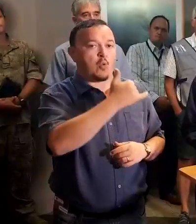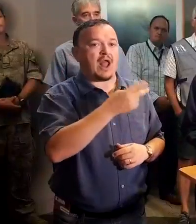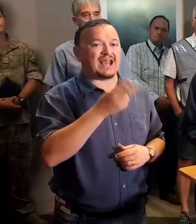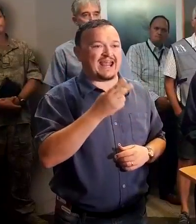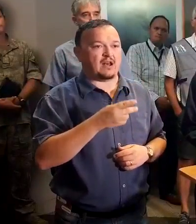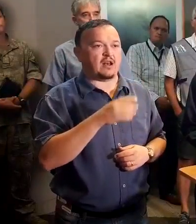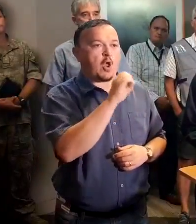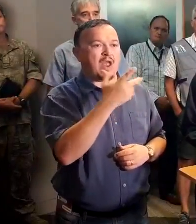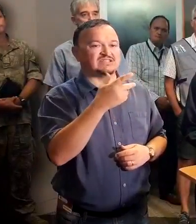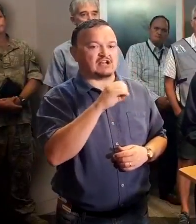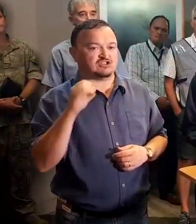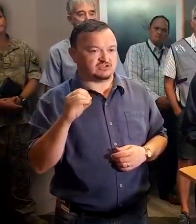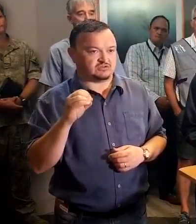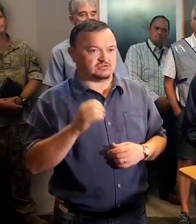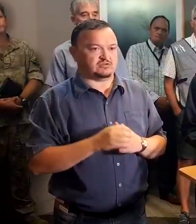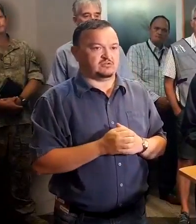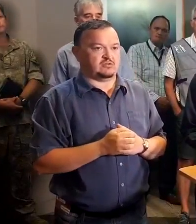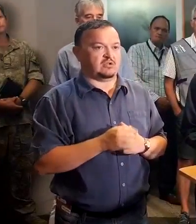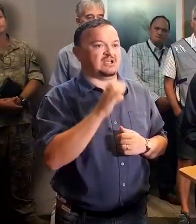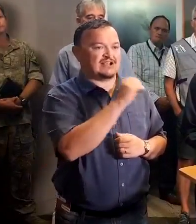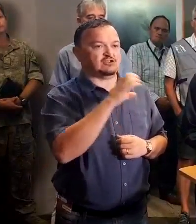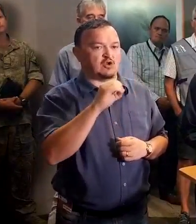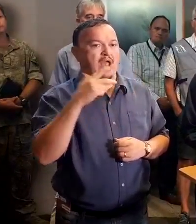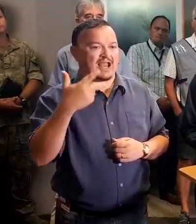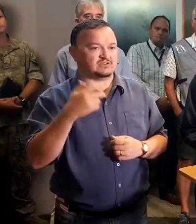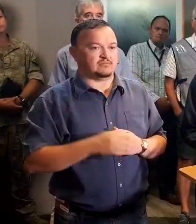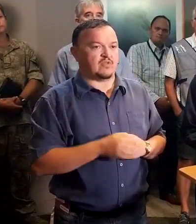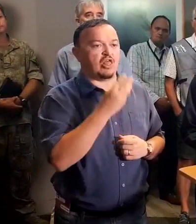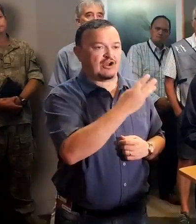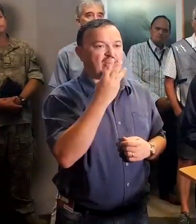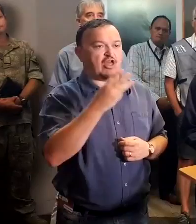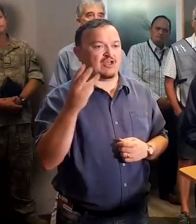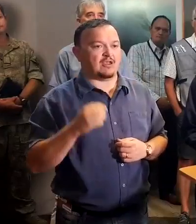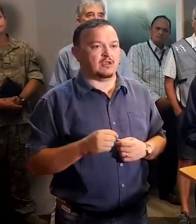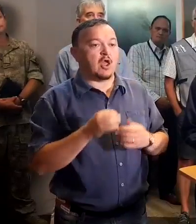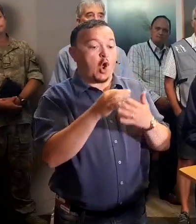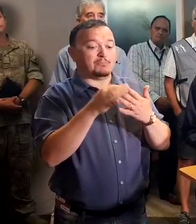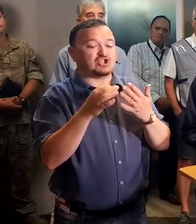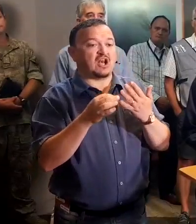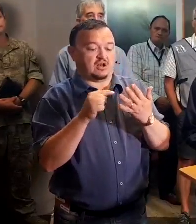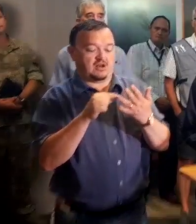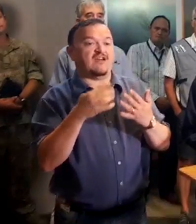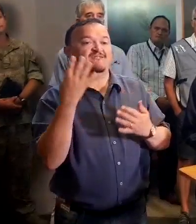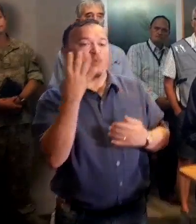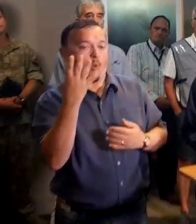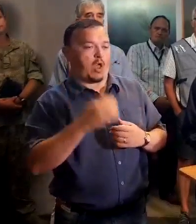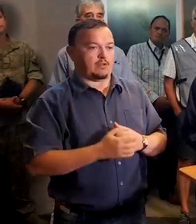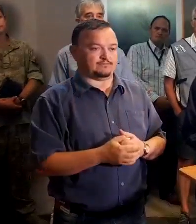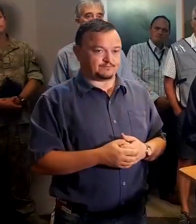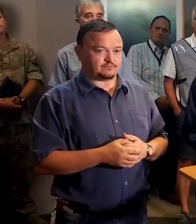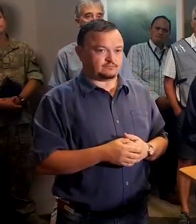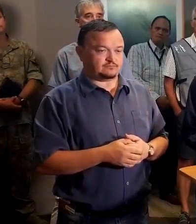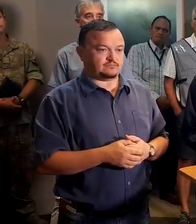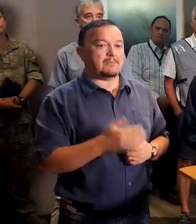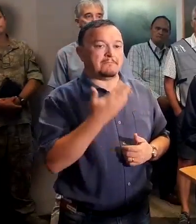again. The number is 0800 008 333 option 4, so please continue to use that